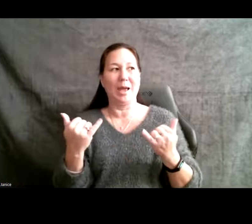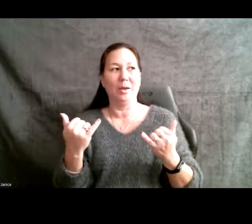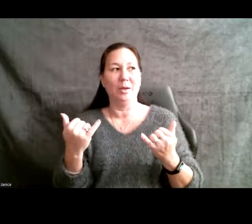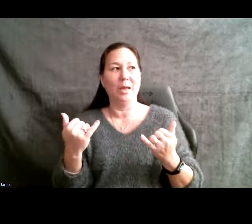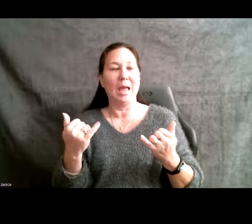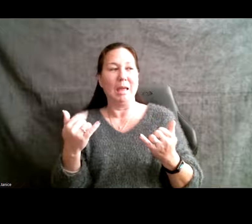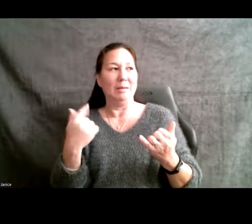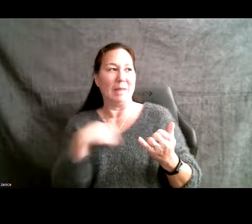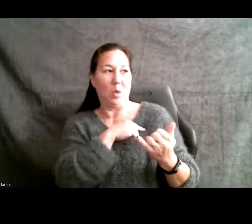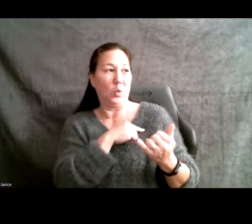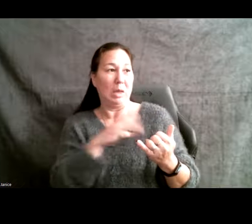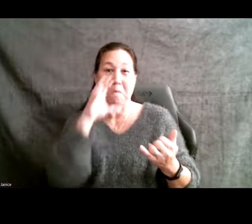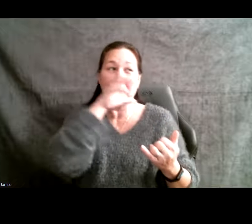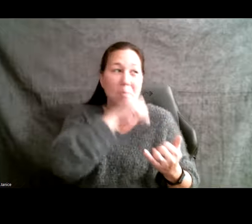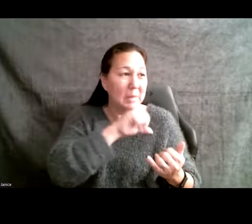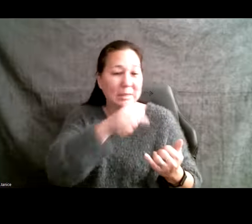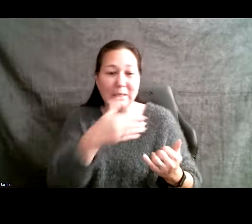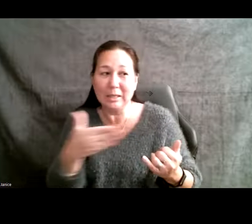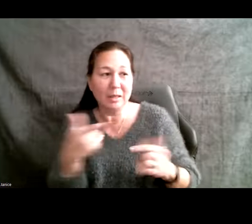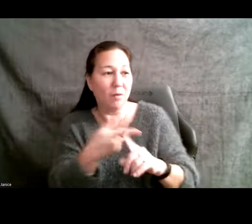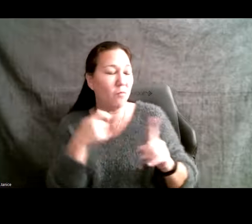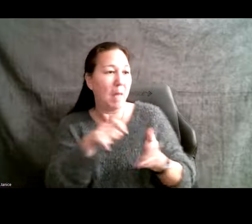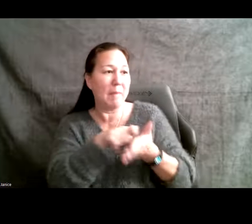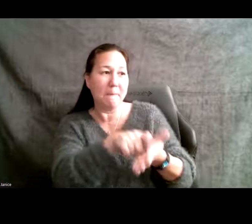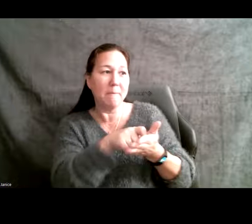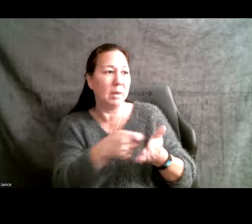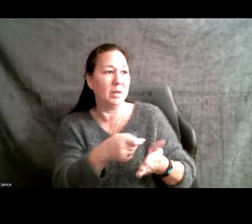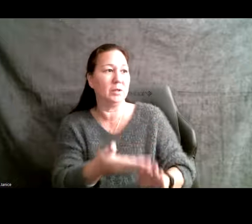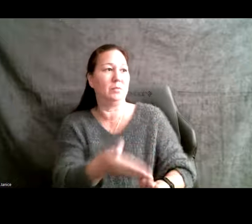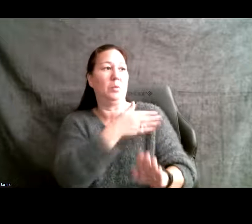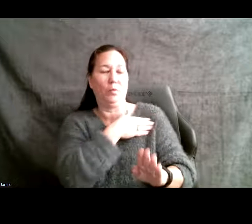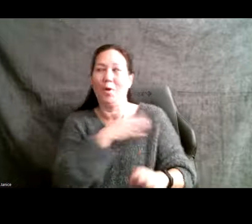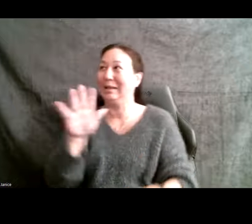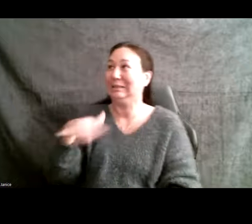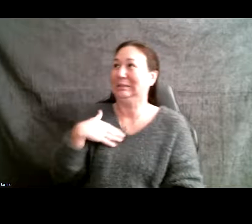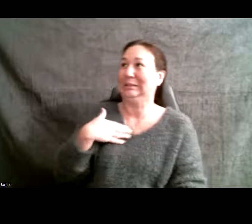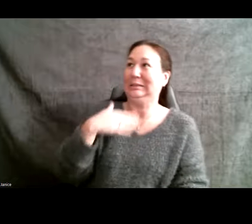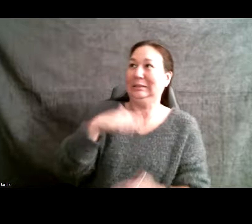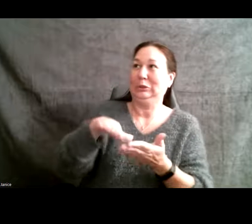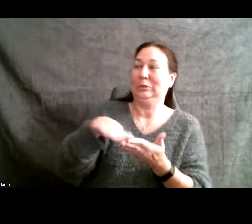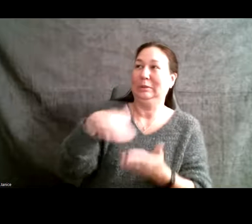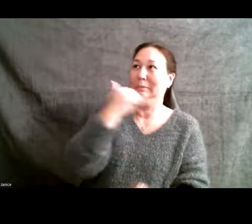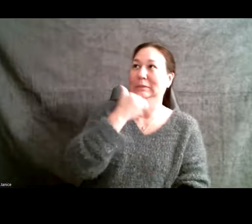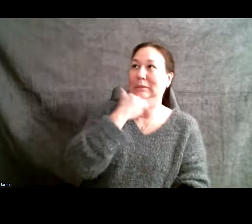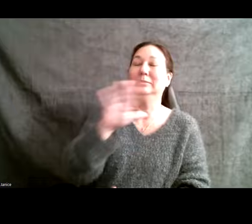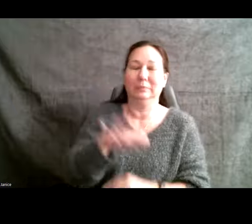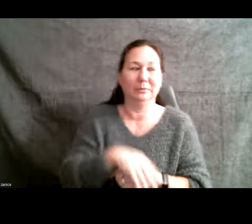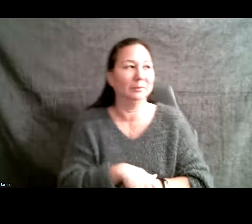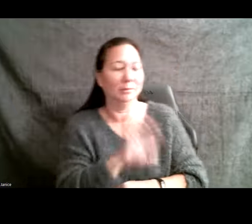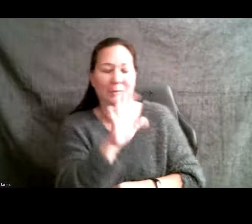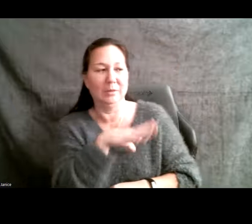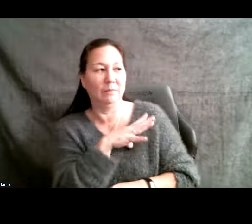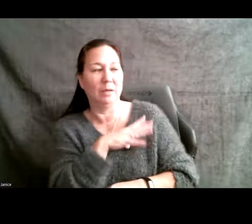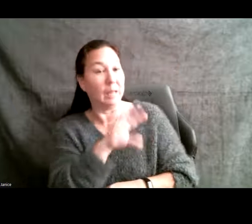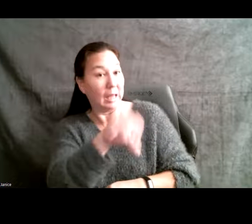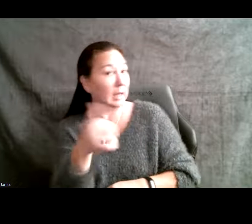omitted from the minutes? My mistake. Okay, so anyone